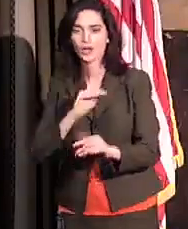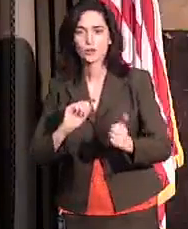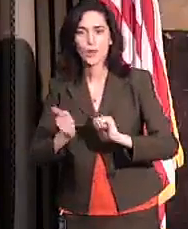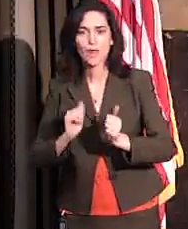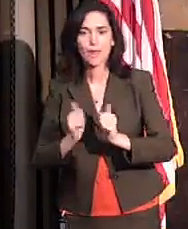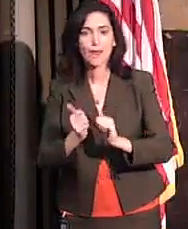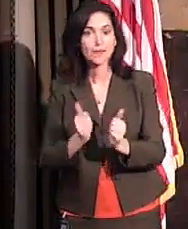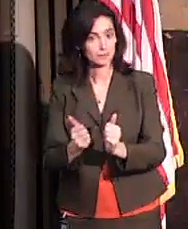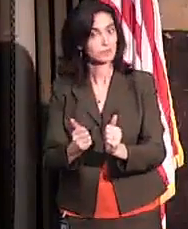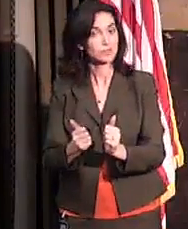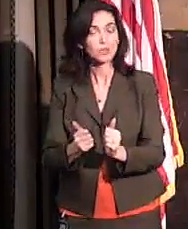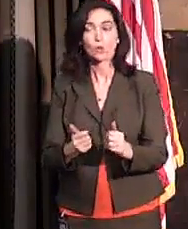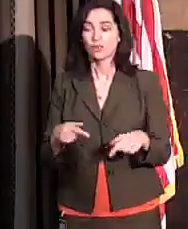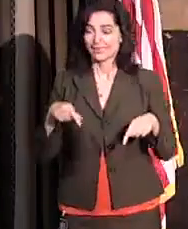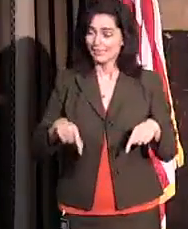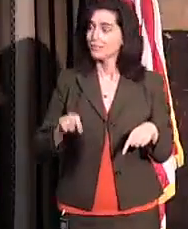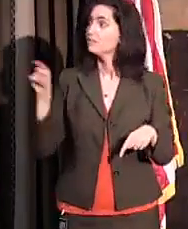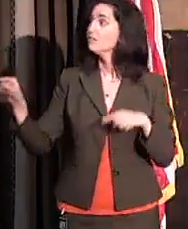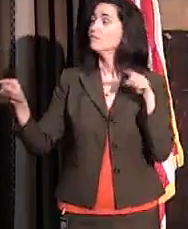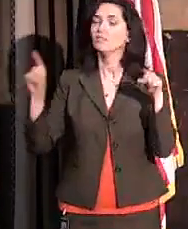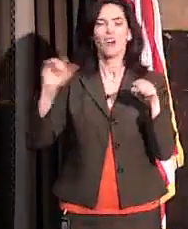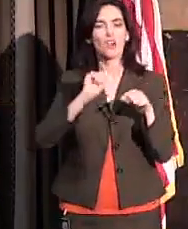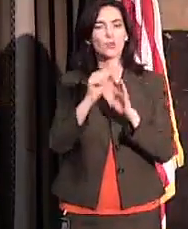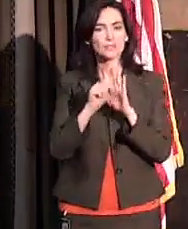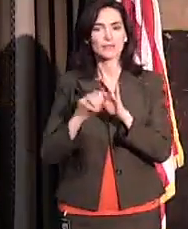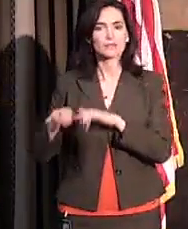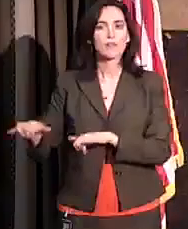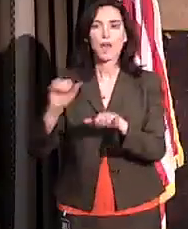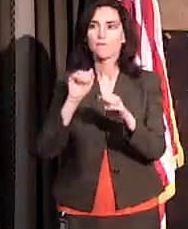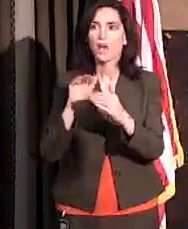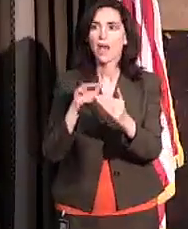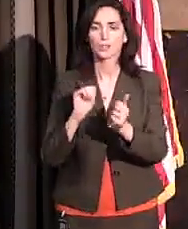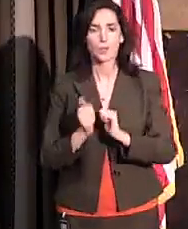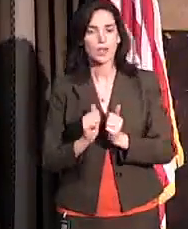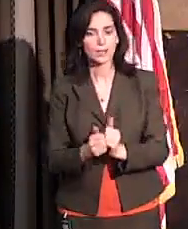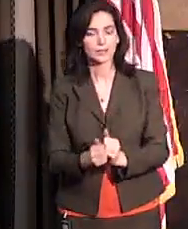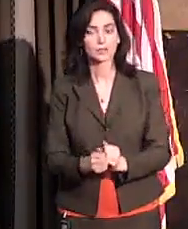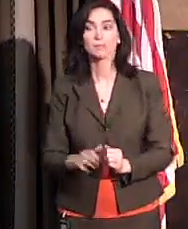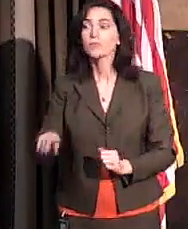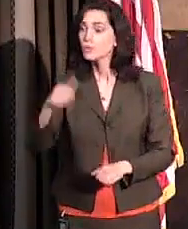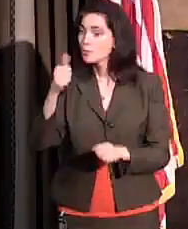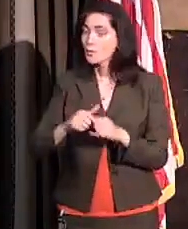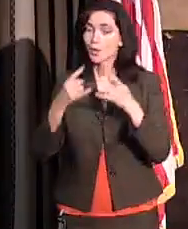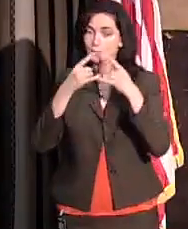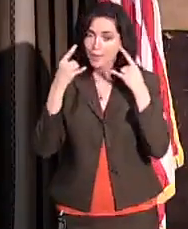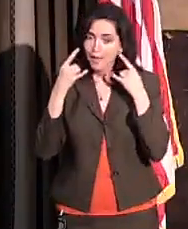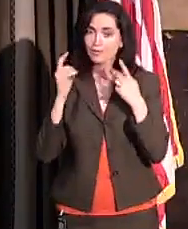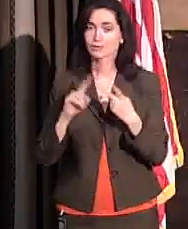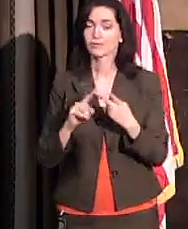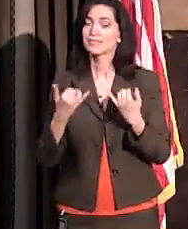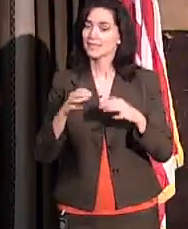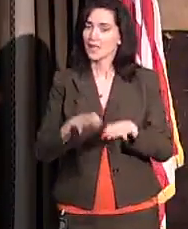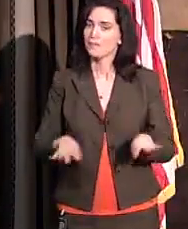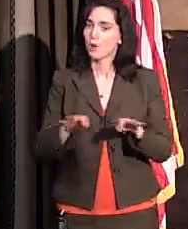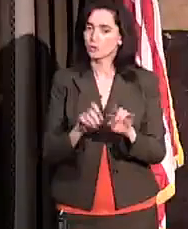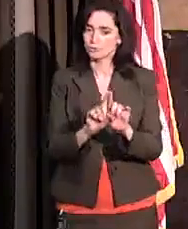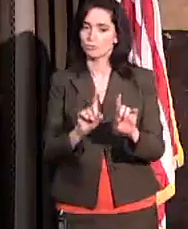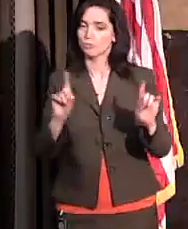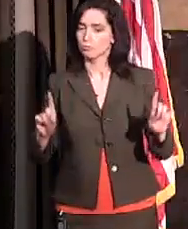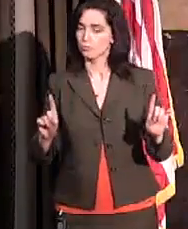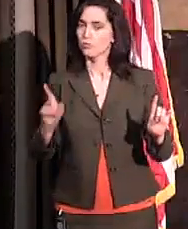have been going through for some time. And so remember, wearing a mask and social distancing are still recommended by the